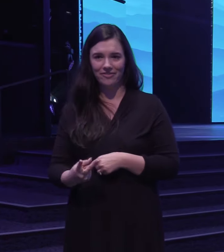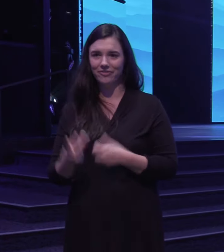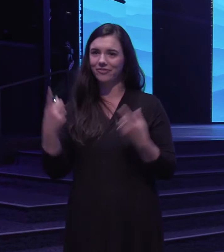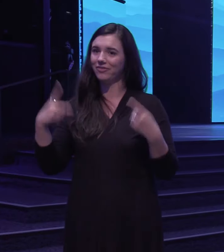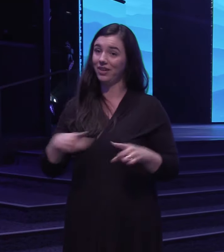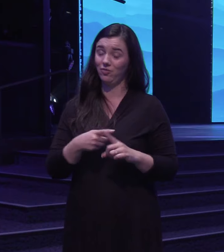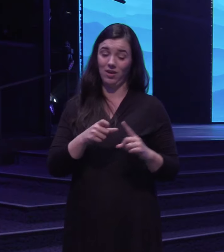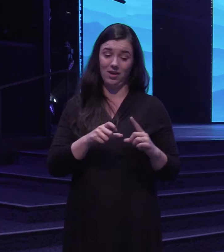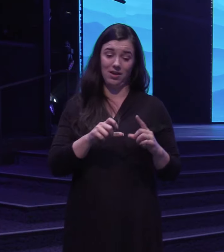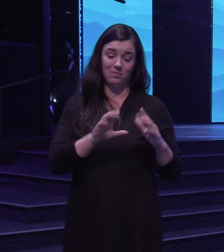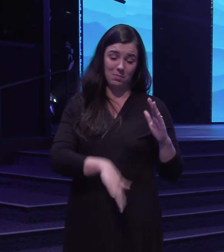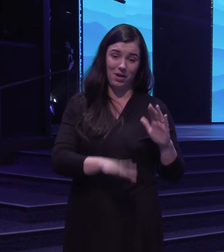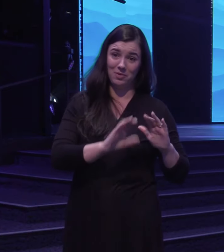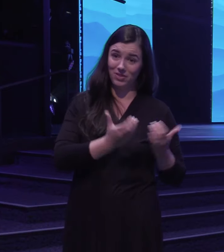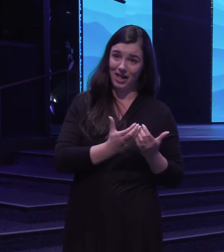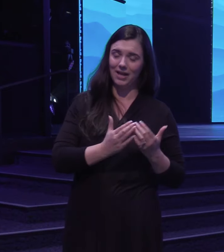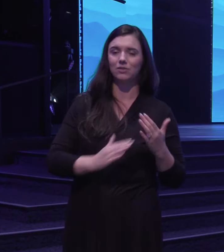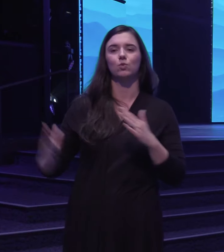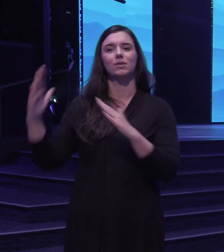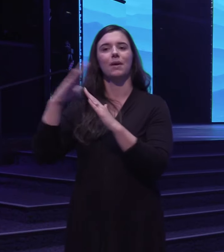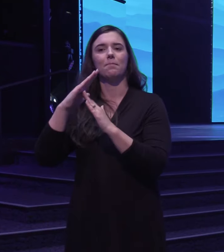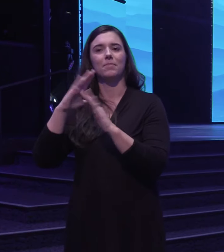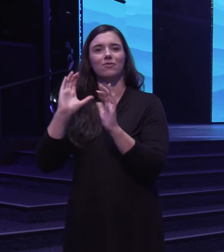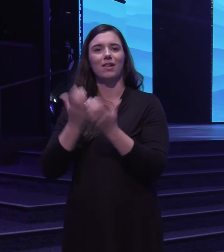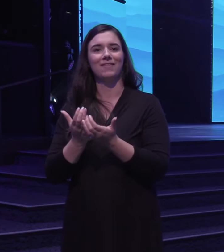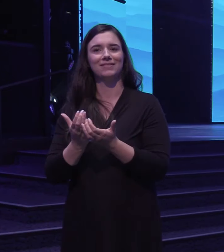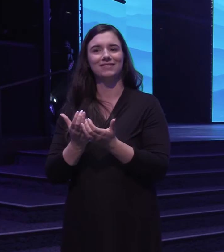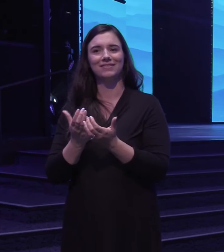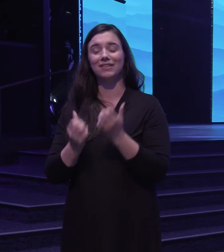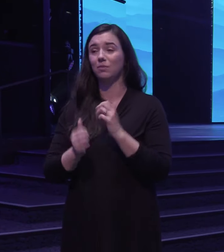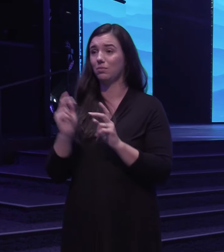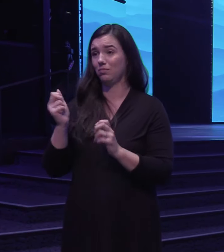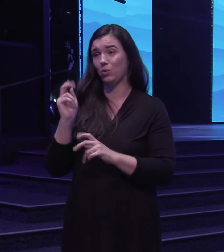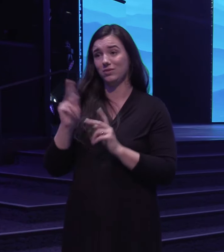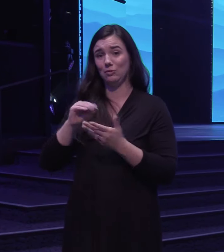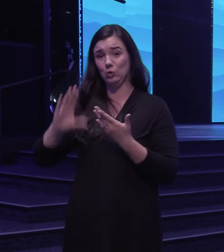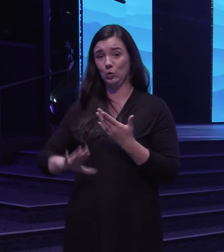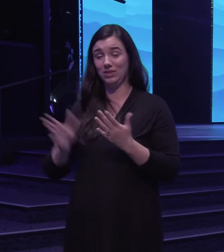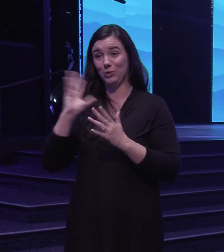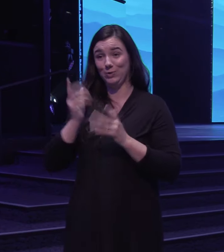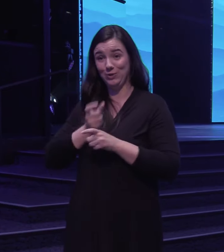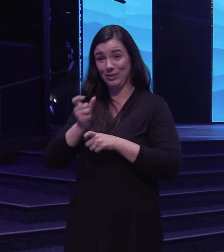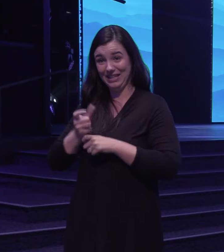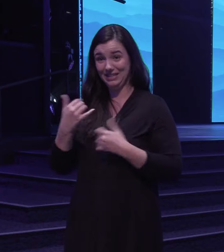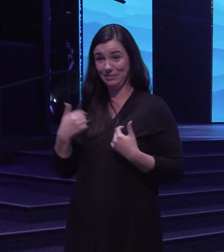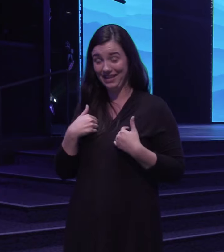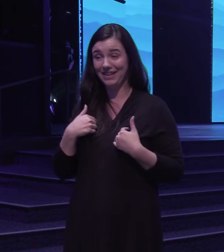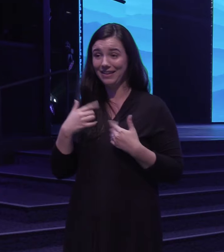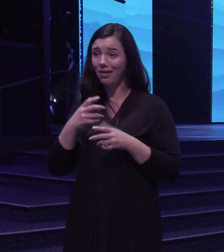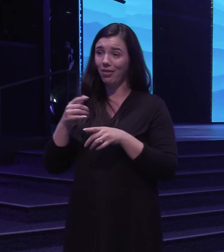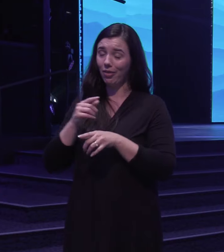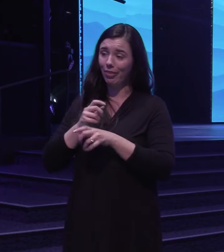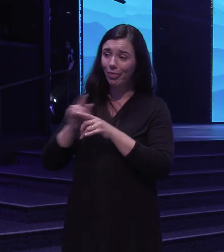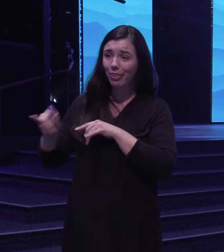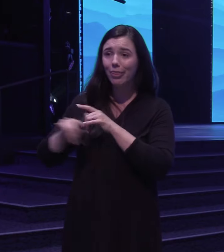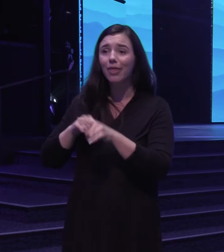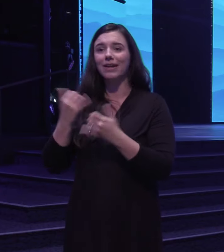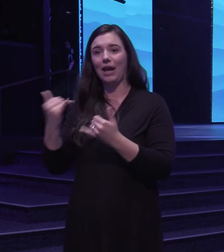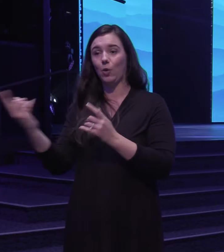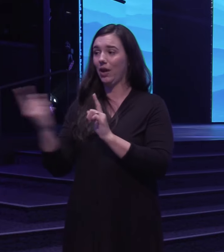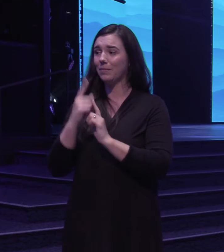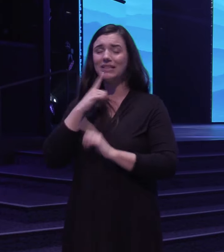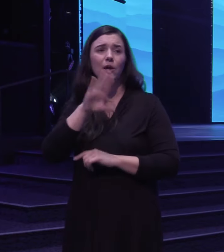I went from the bottom of the class to the top of the class, much to the consternation of the students who used to tease me, call me names, who were now coming to